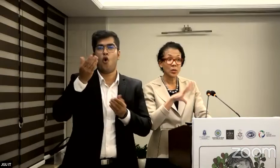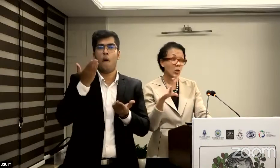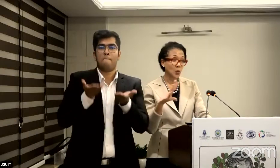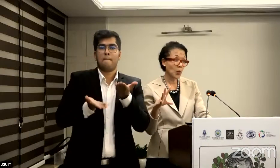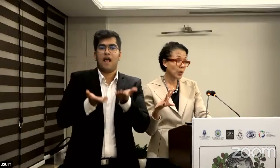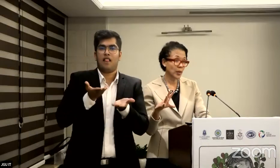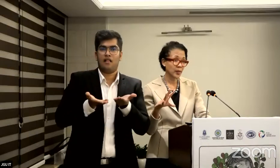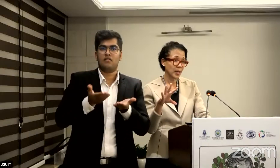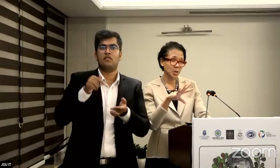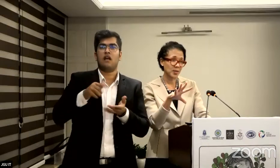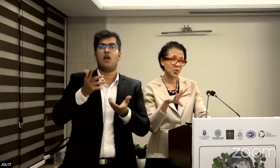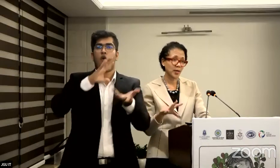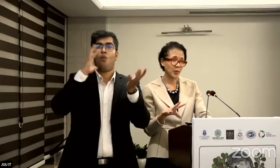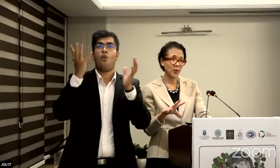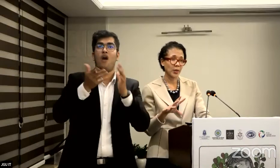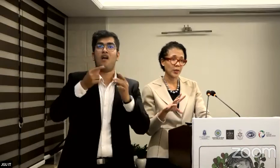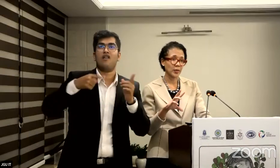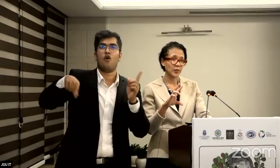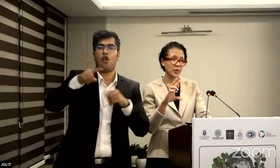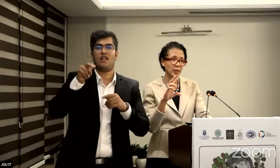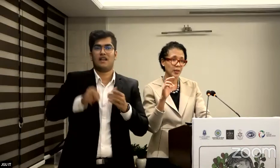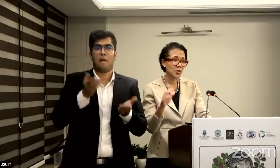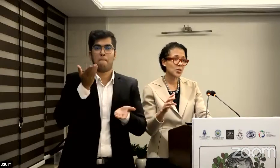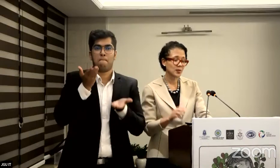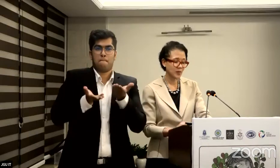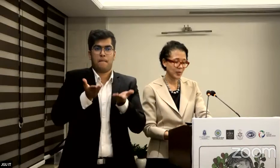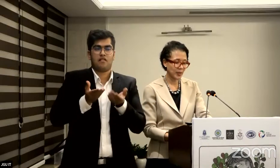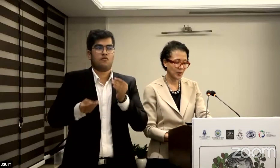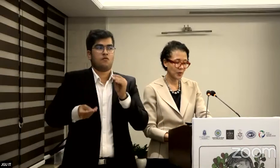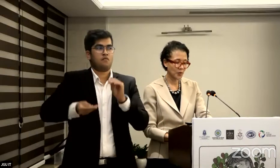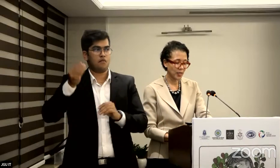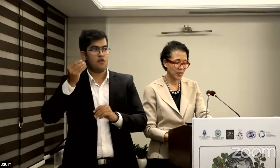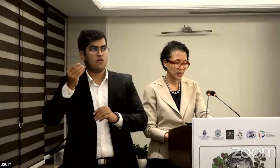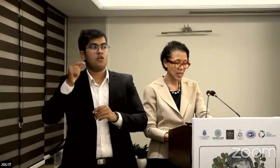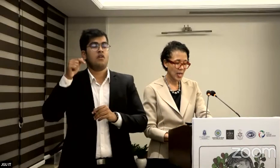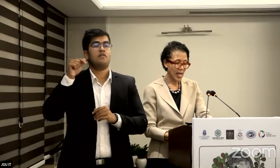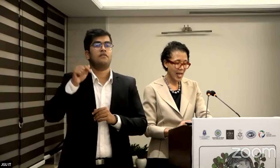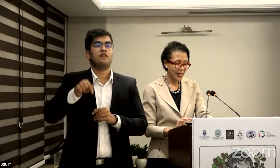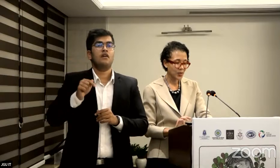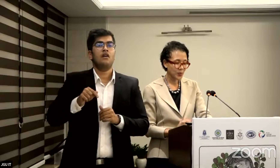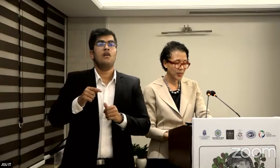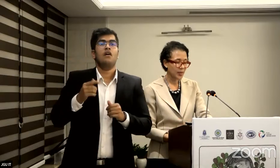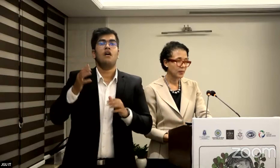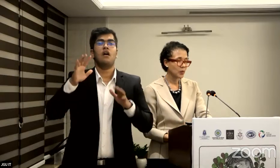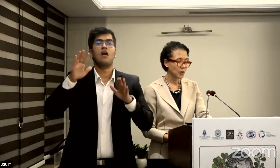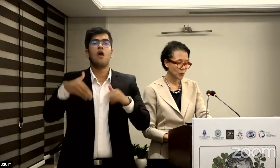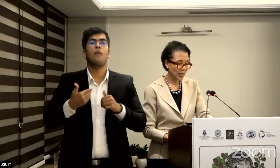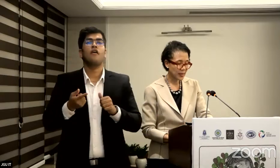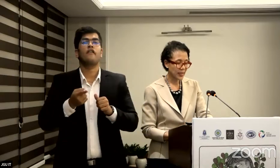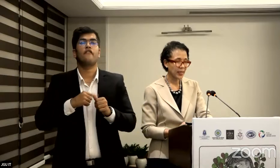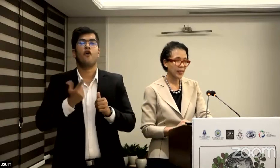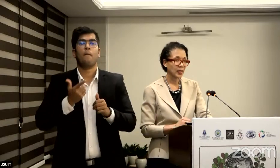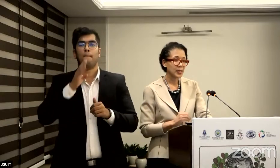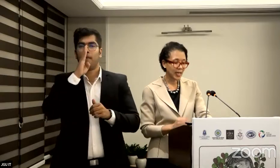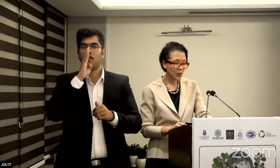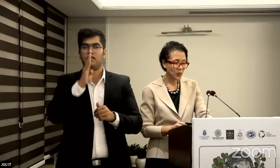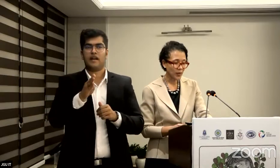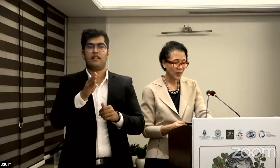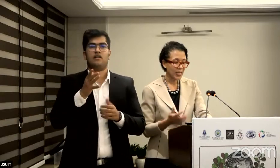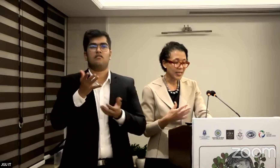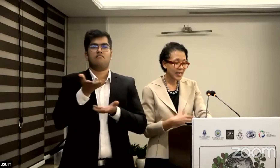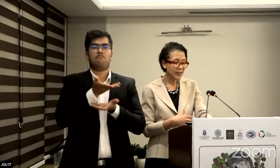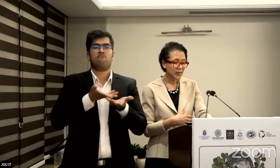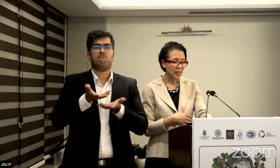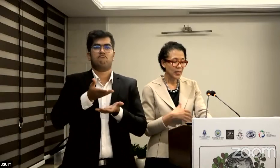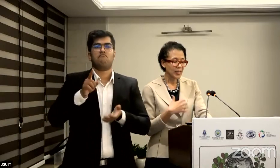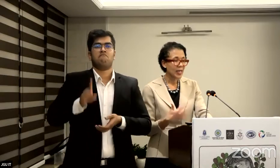the global order, not just the trading order, the concerns of developing countries had to be more directly dealt with.